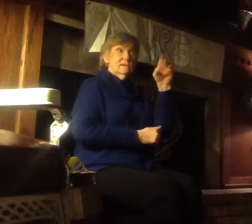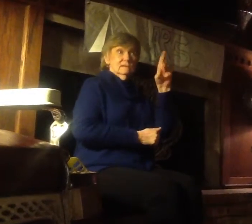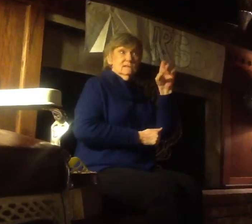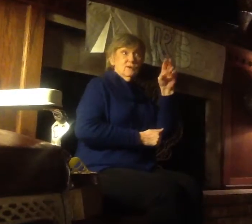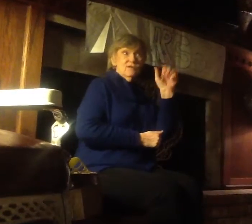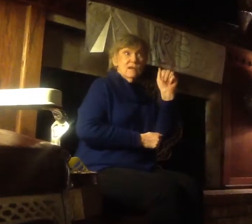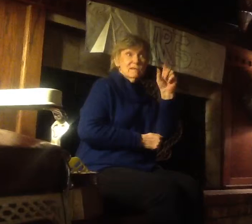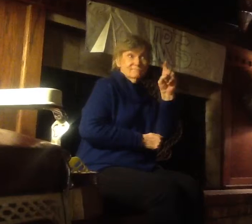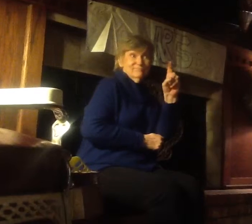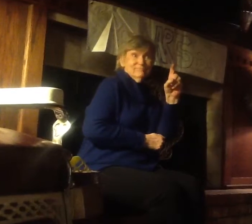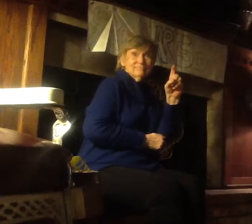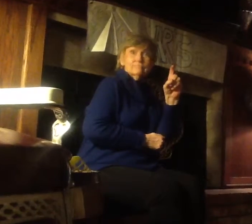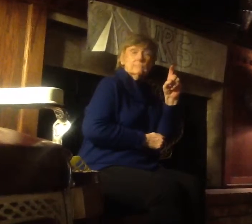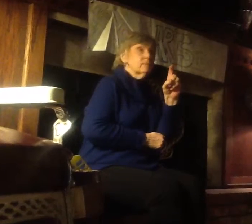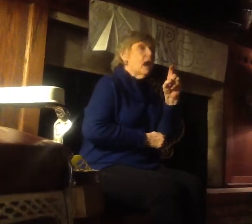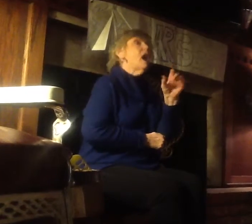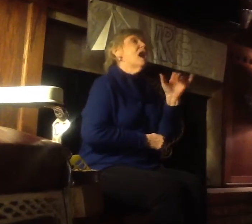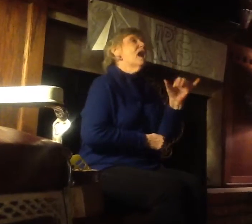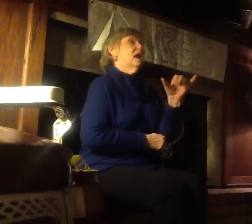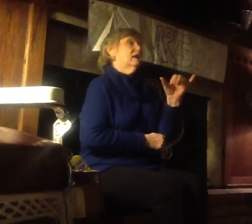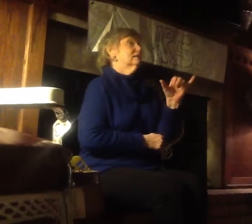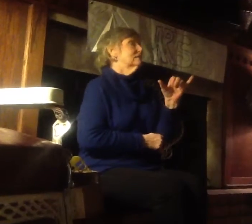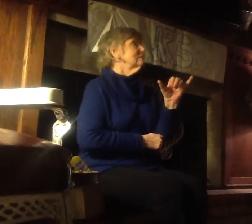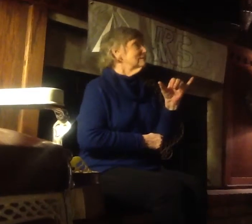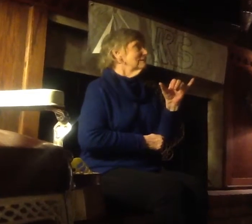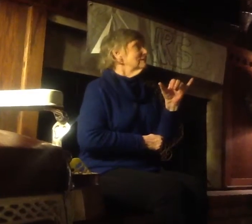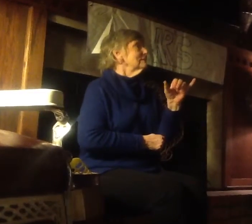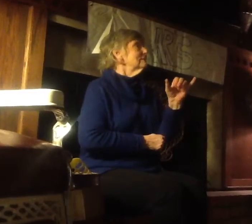in Sedona?